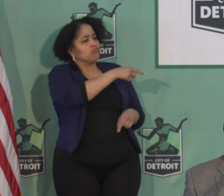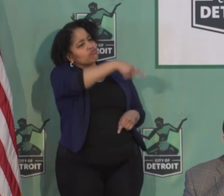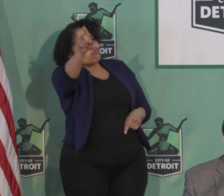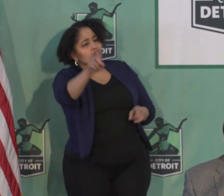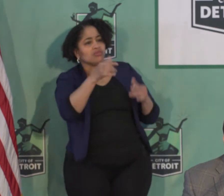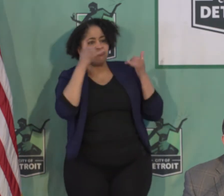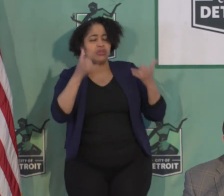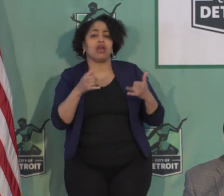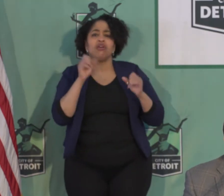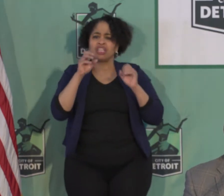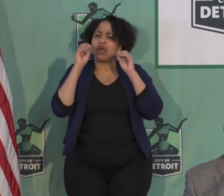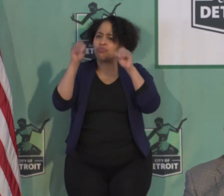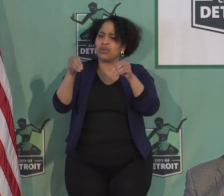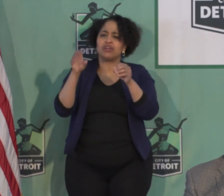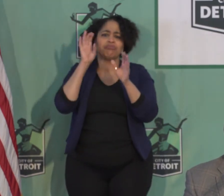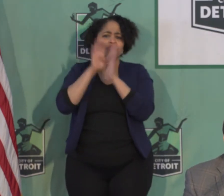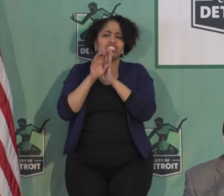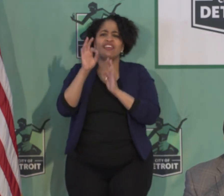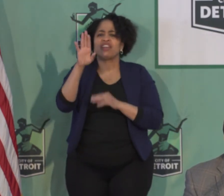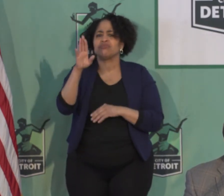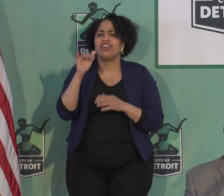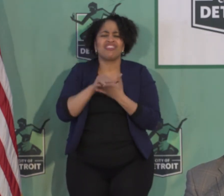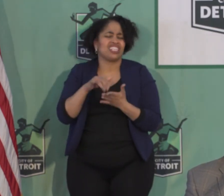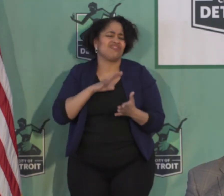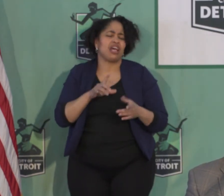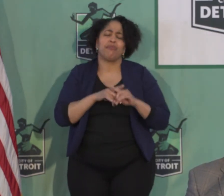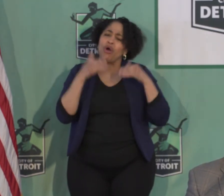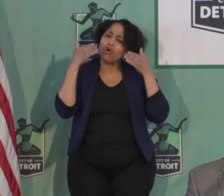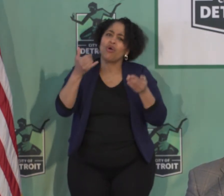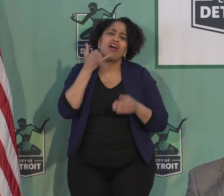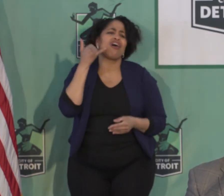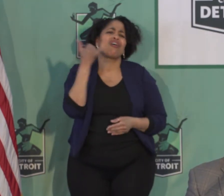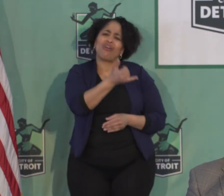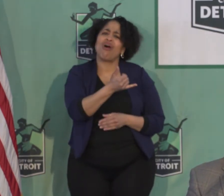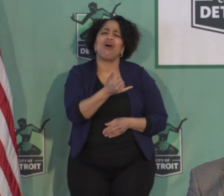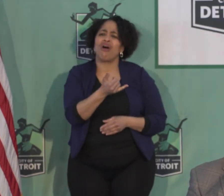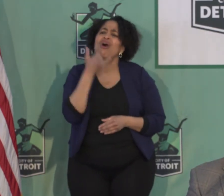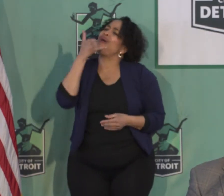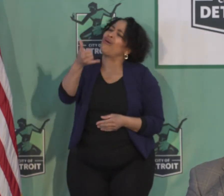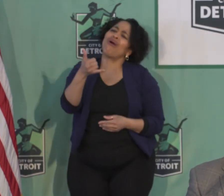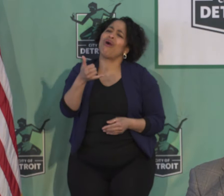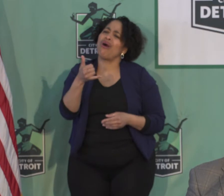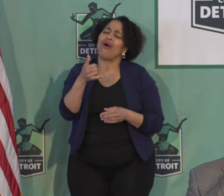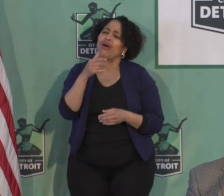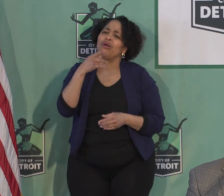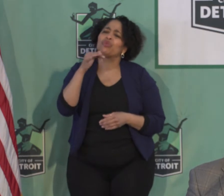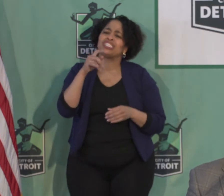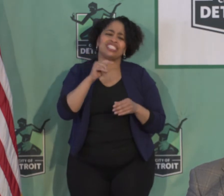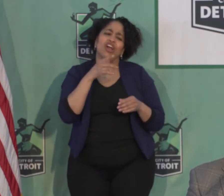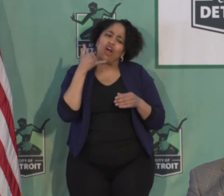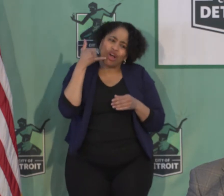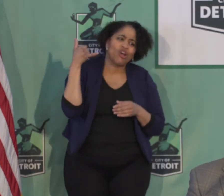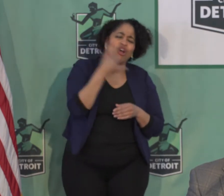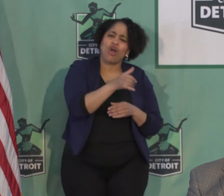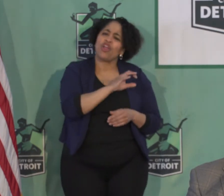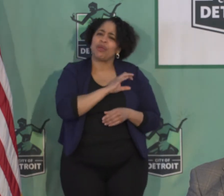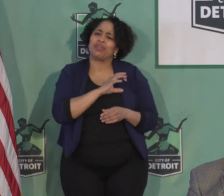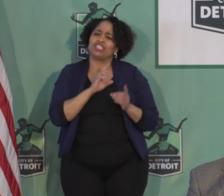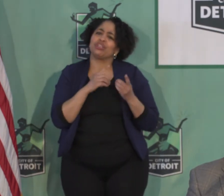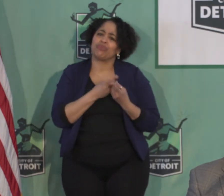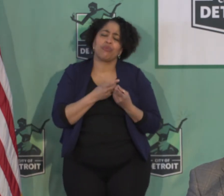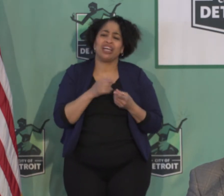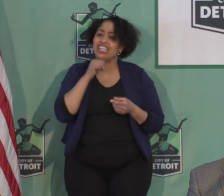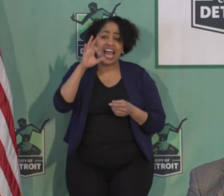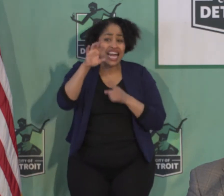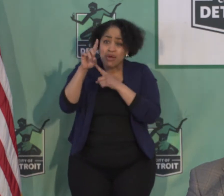put pictures on Facebook, that's all fine, but call the precinct first because we can respond a whole lot faster if you tell